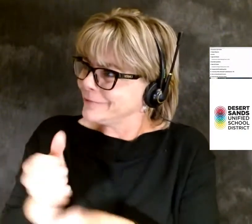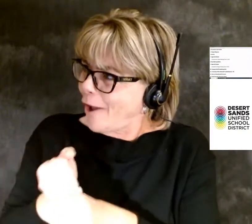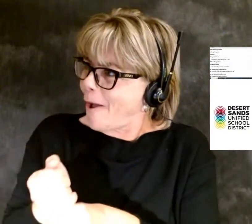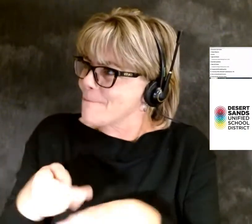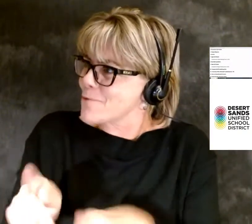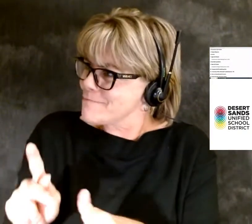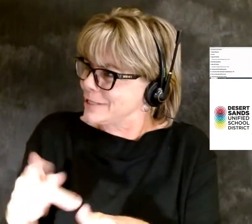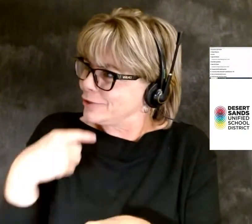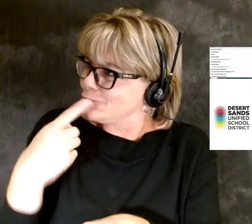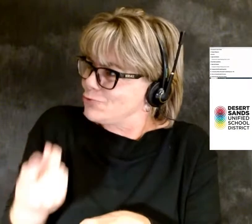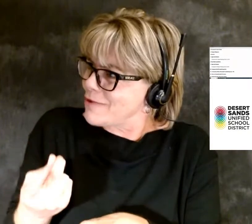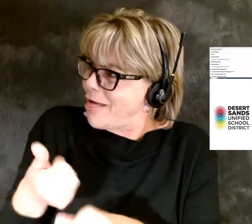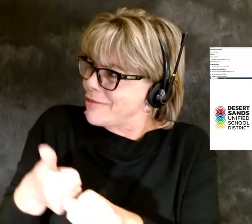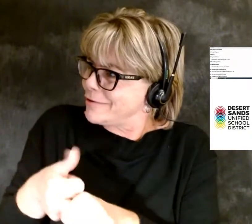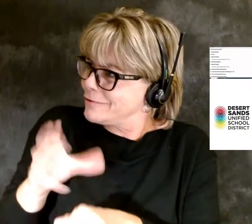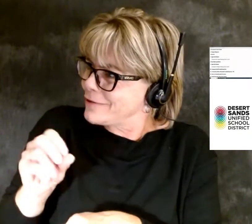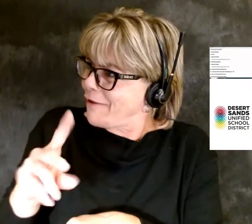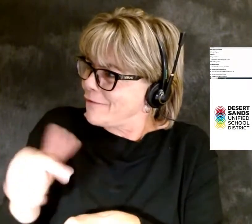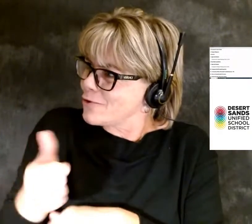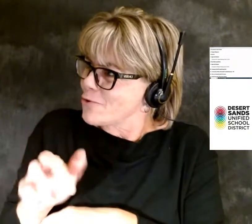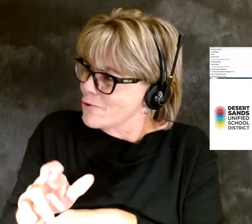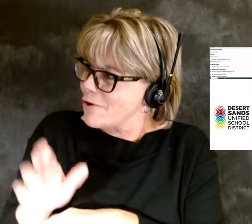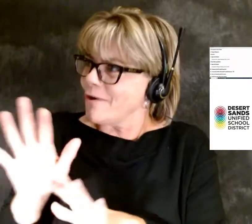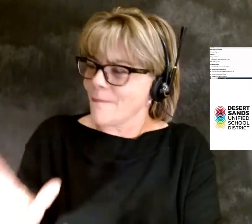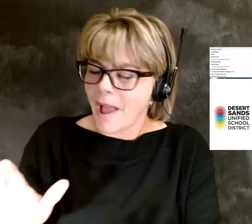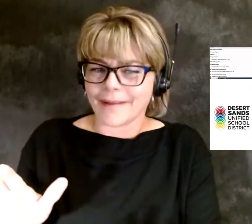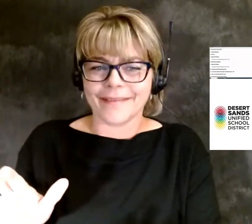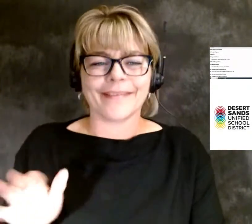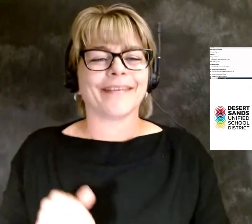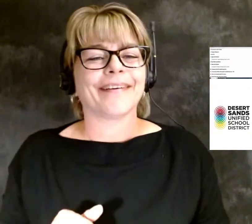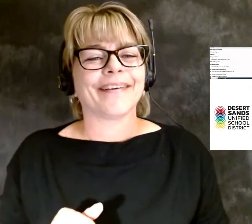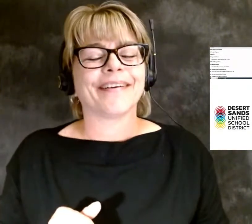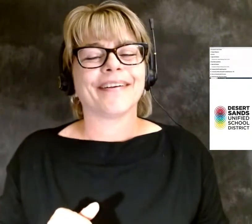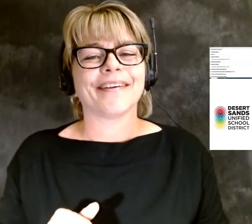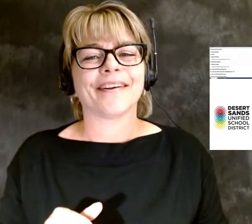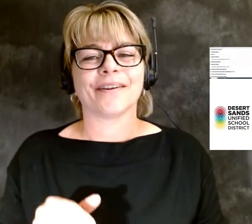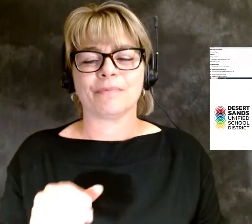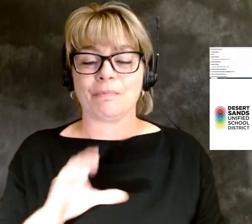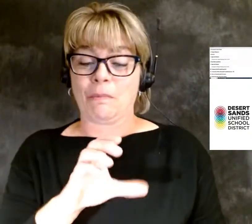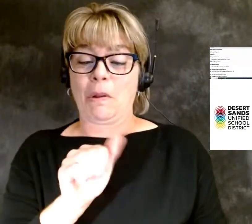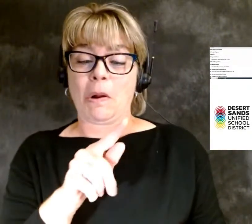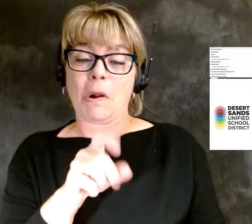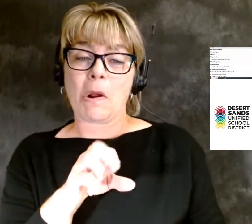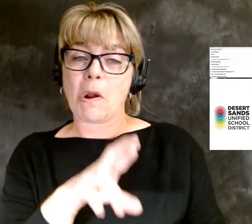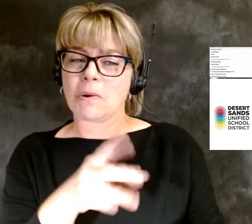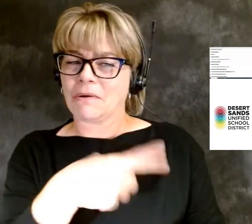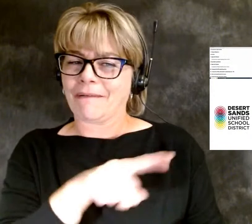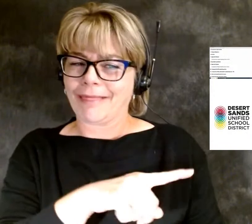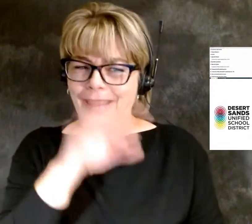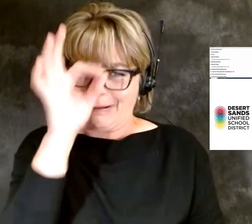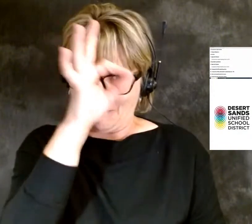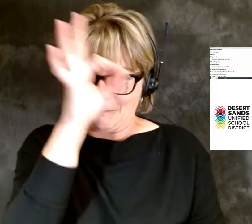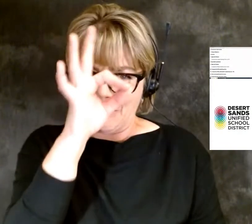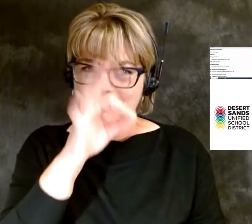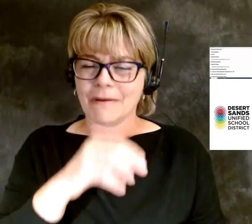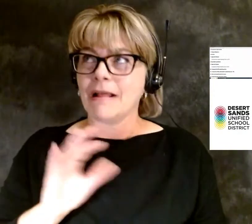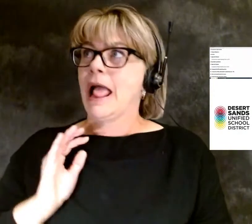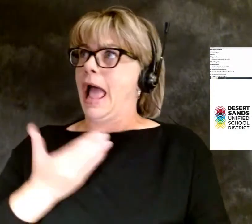I got permission to tell. So anyway, nobody at Carter knows. Don't tell anyone. But it's so cute. Our secret.